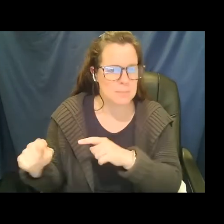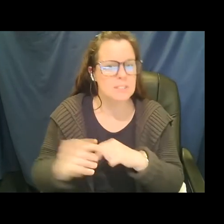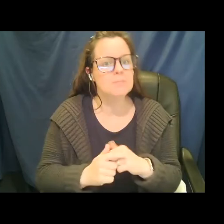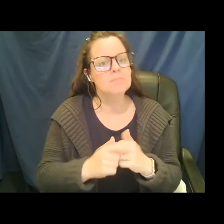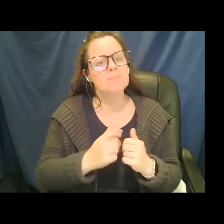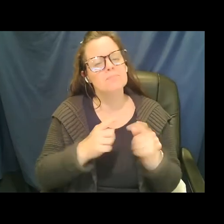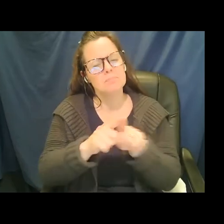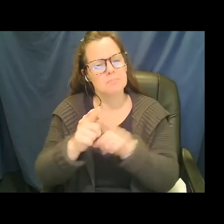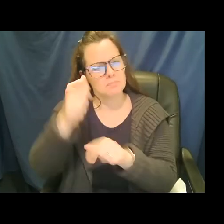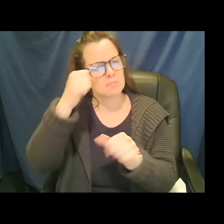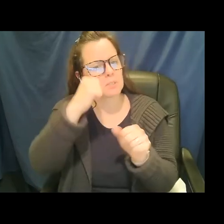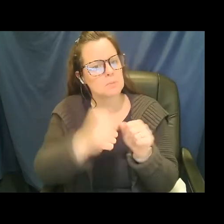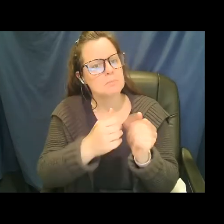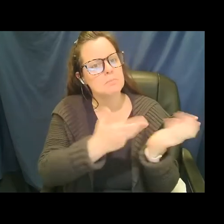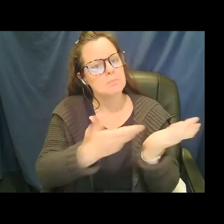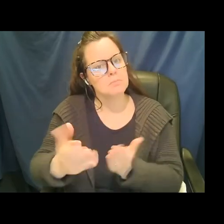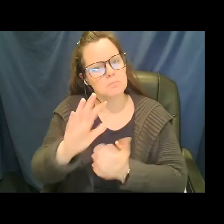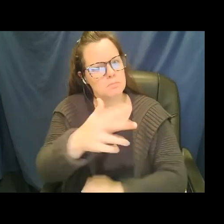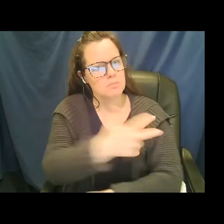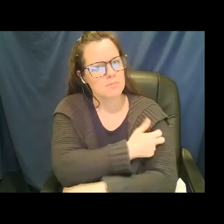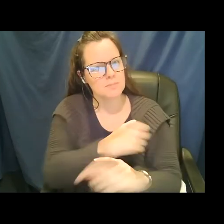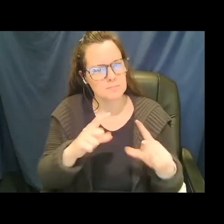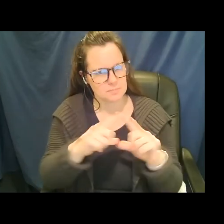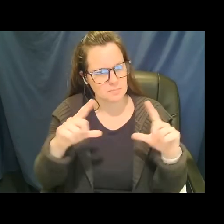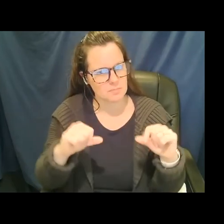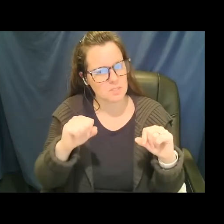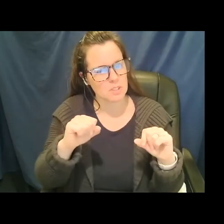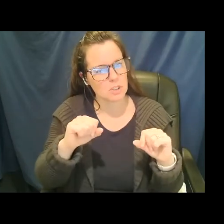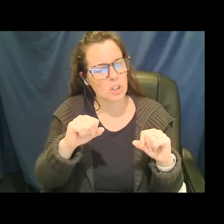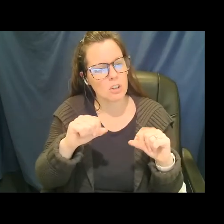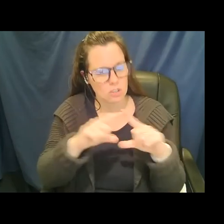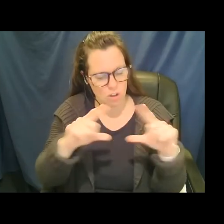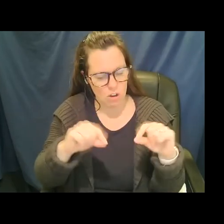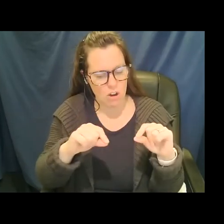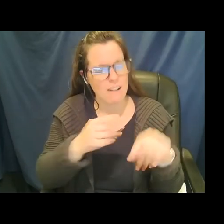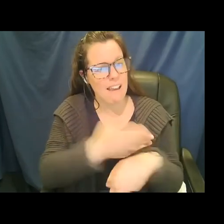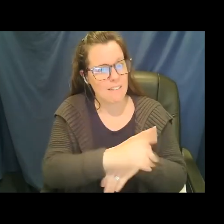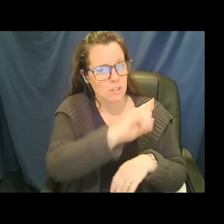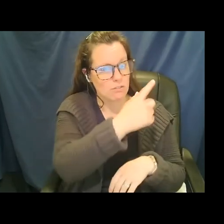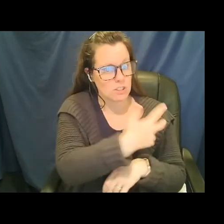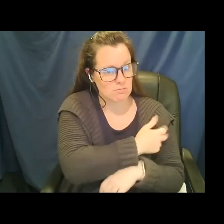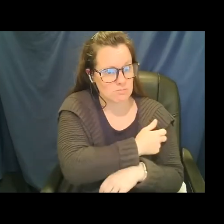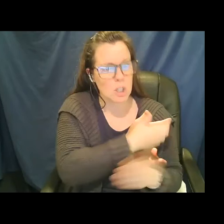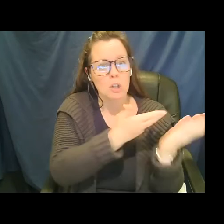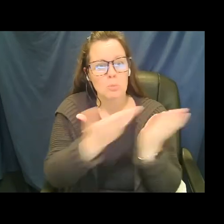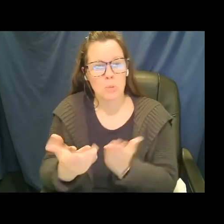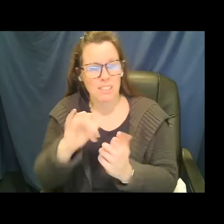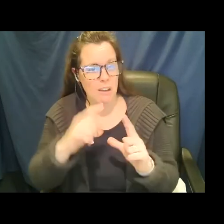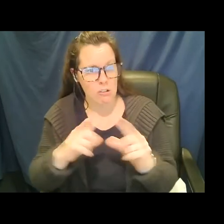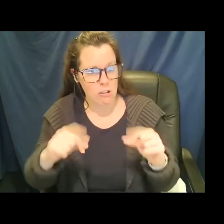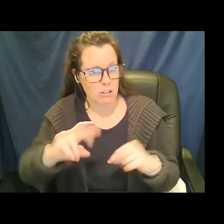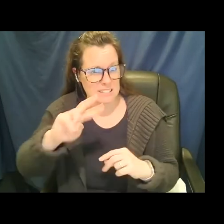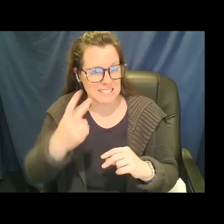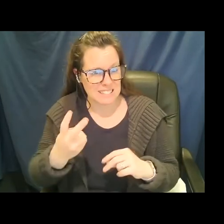your vaccination record card with you after you got your first dose to your second dose appointment. This